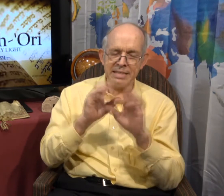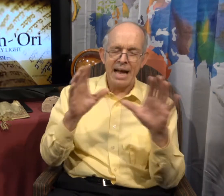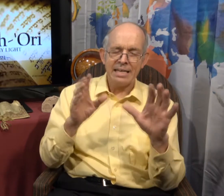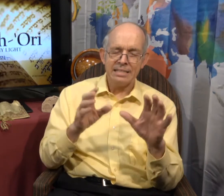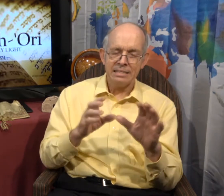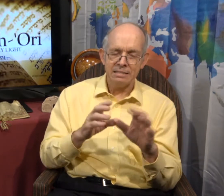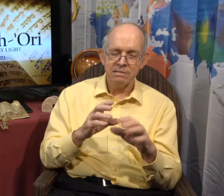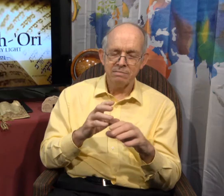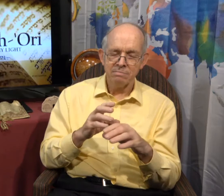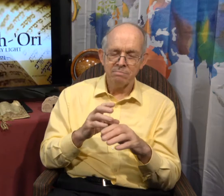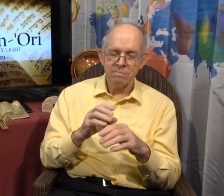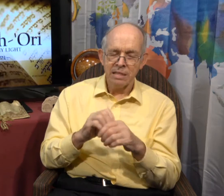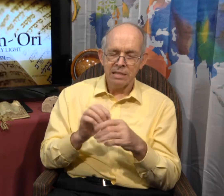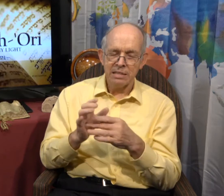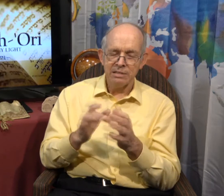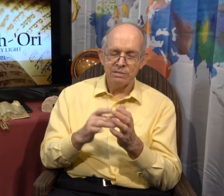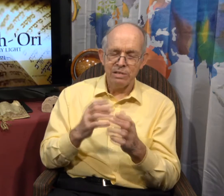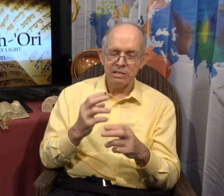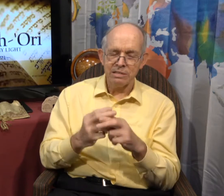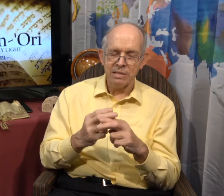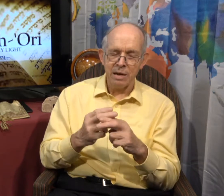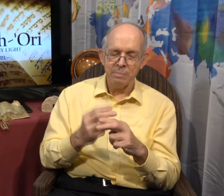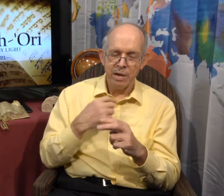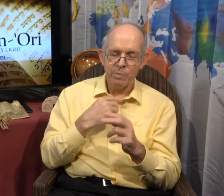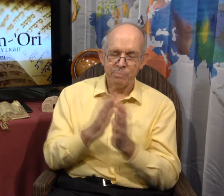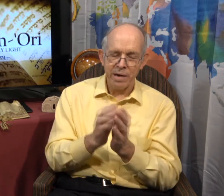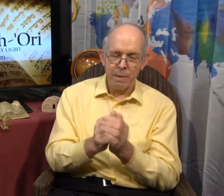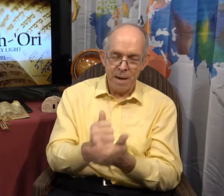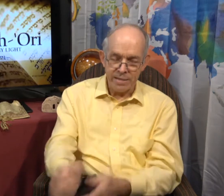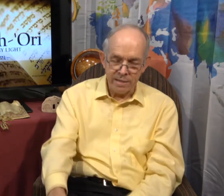deny in Jesus' name. We pray, amen.